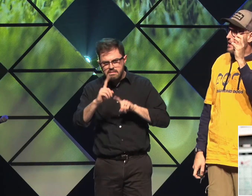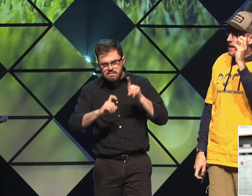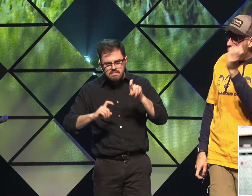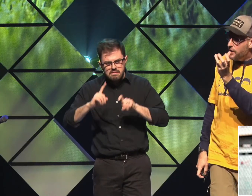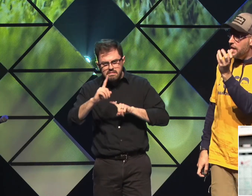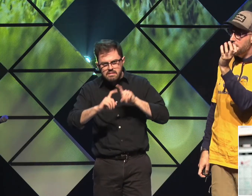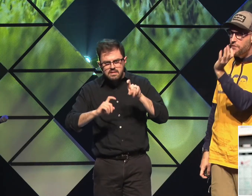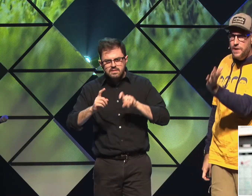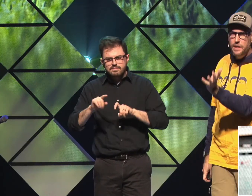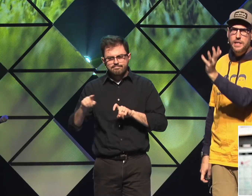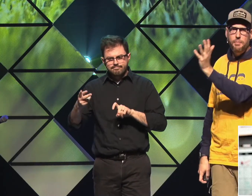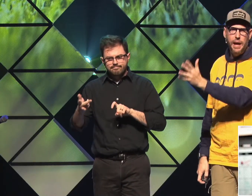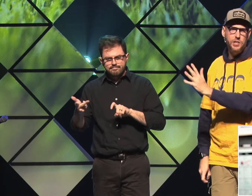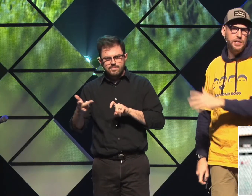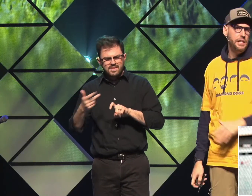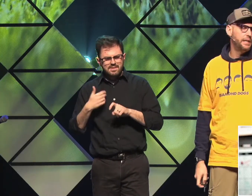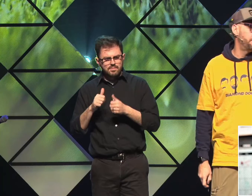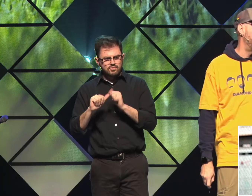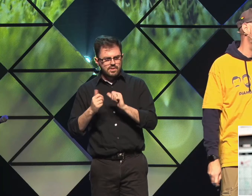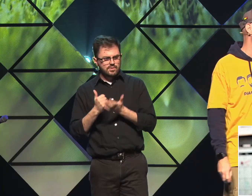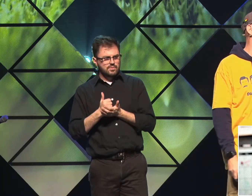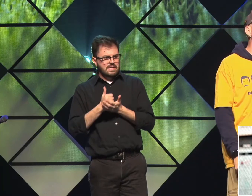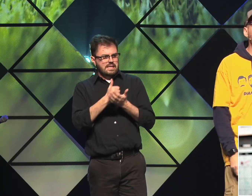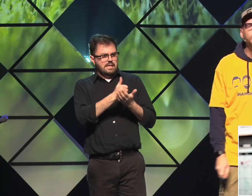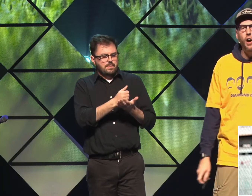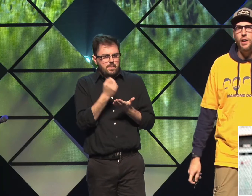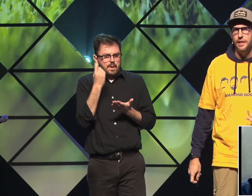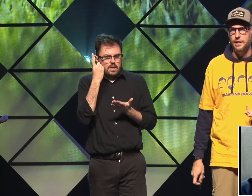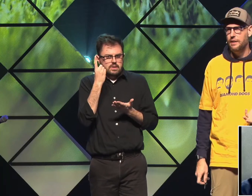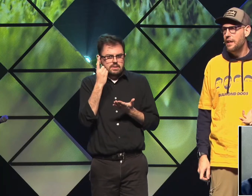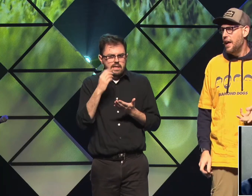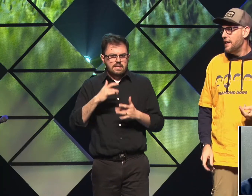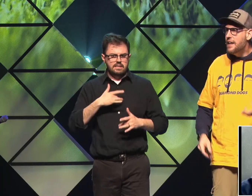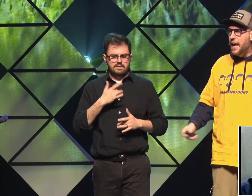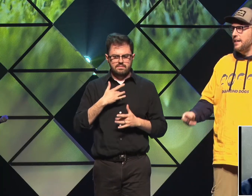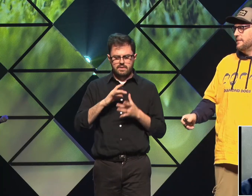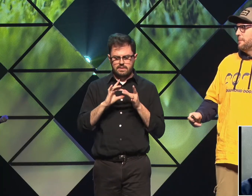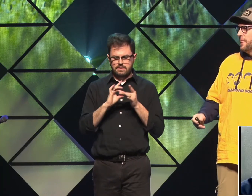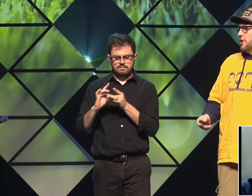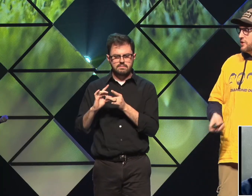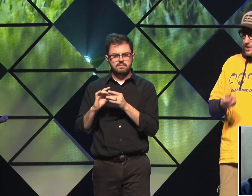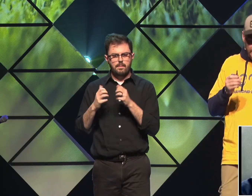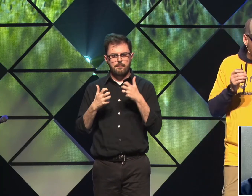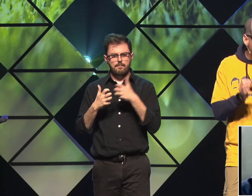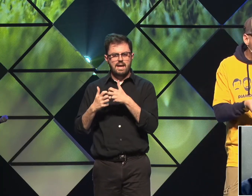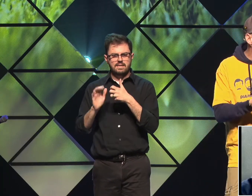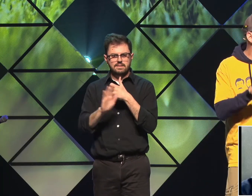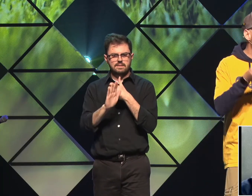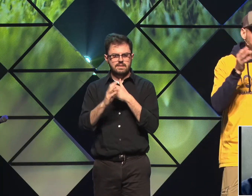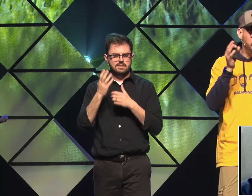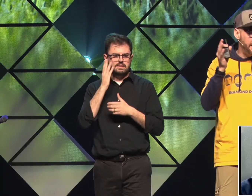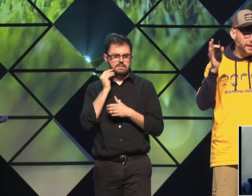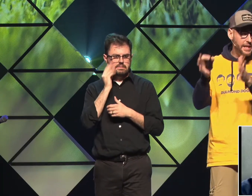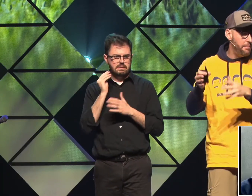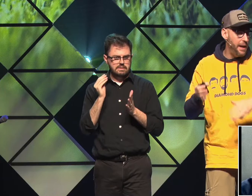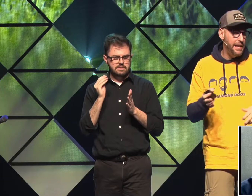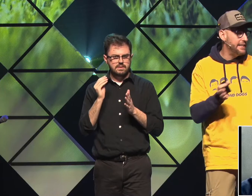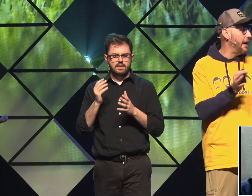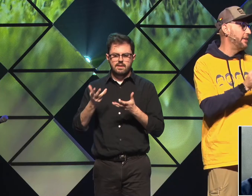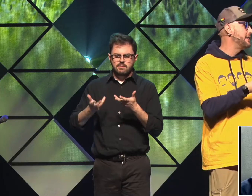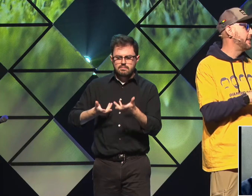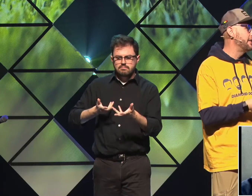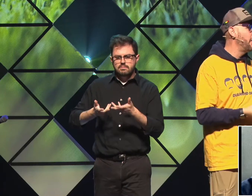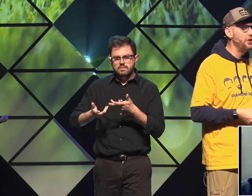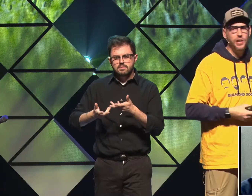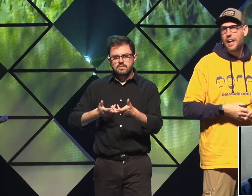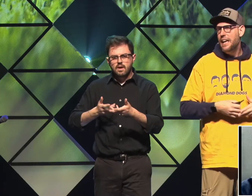him navigate the feeling that matches the experience. And as they're talking, Nate, who's this kind of quirky, he was like the kit man, he's